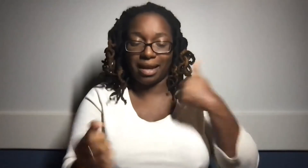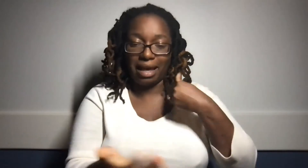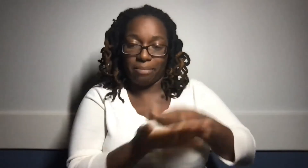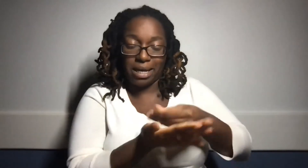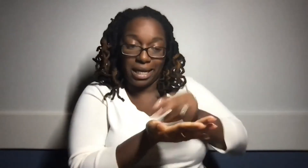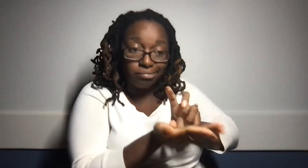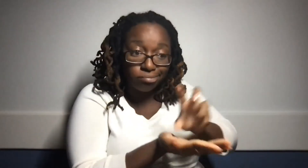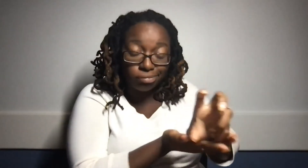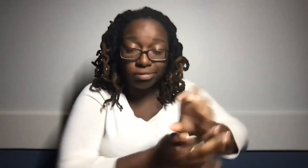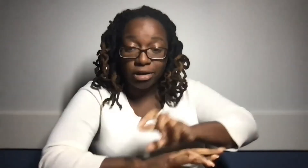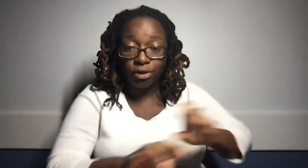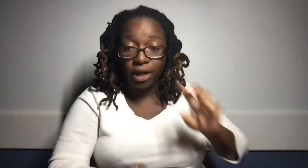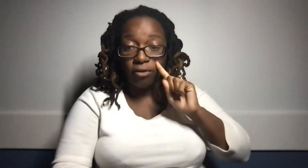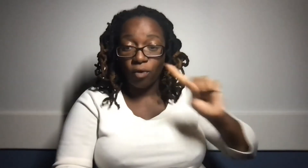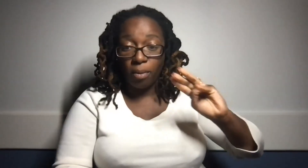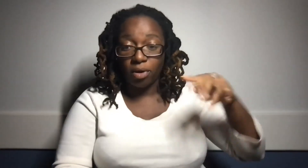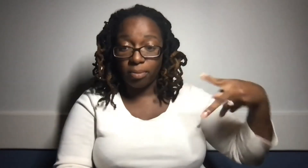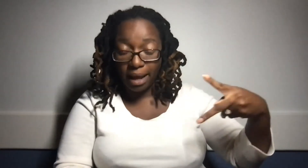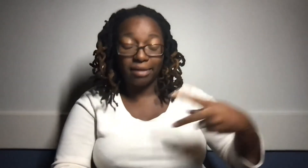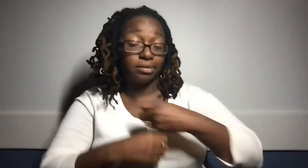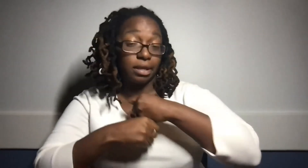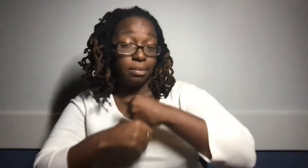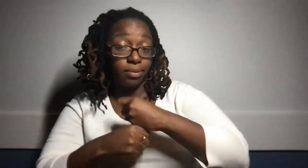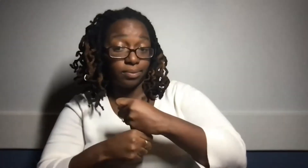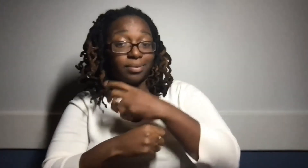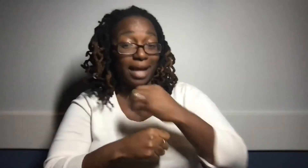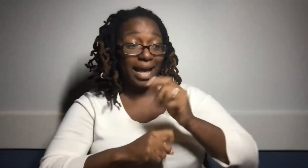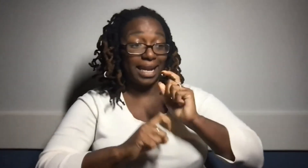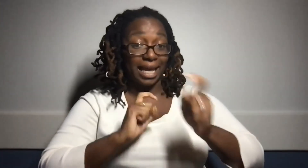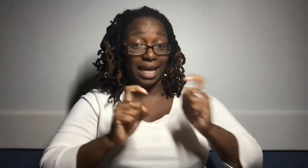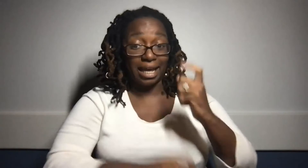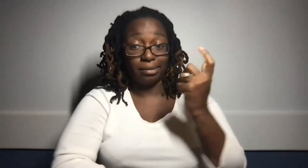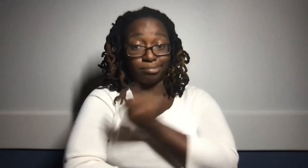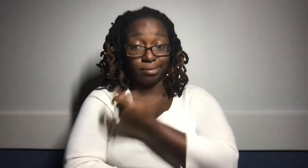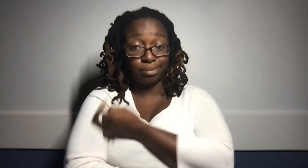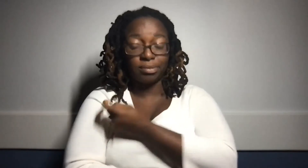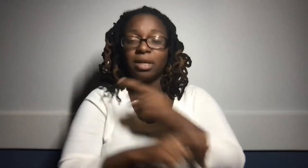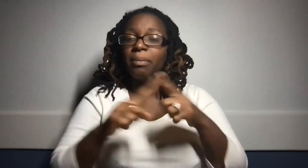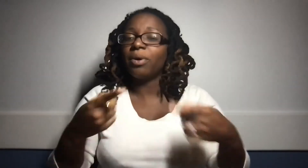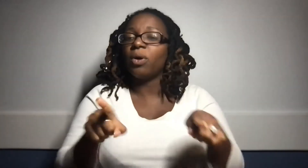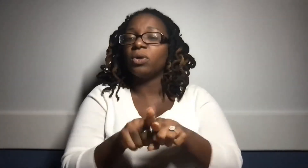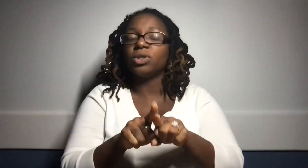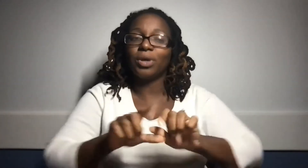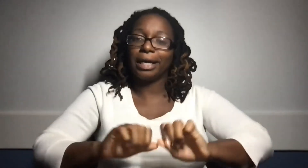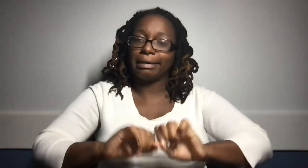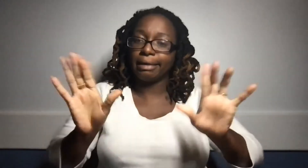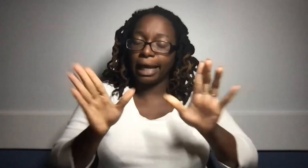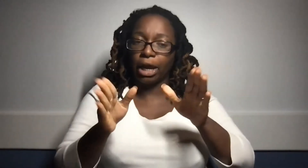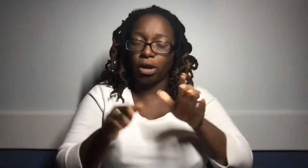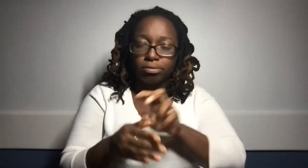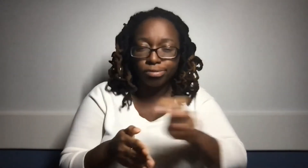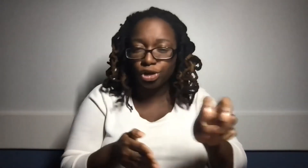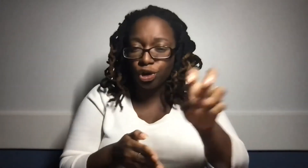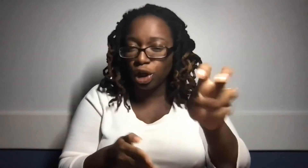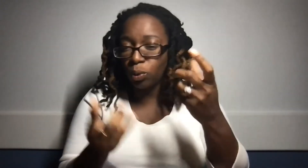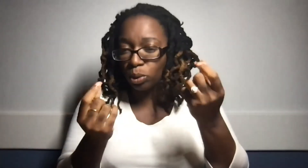monkeypox vaccine development and distribution, but it would also give us a clearer path for creating the infrastructure that we need to prevent